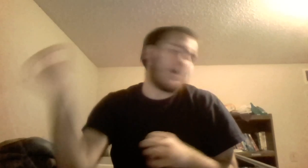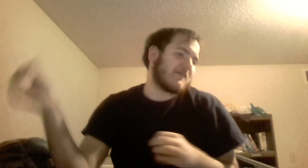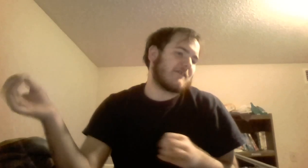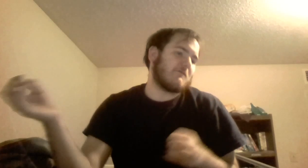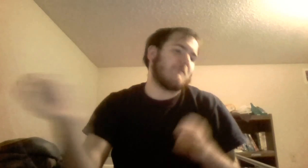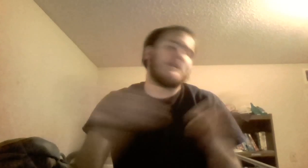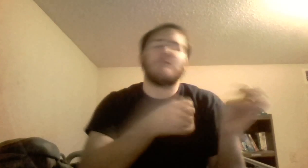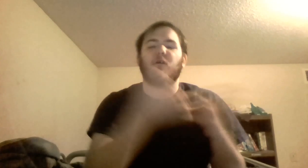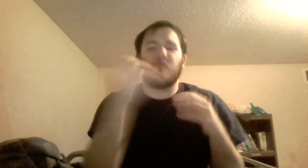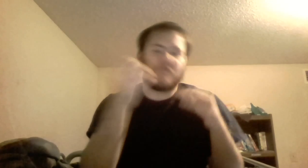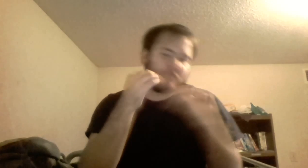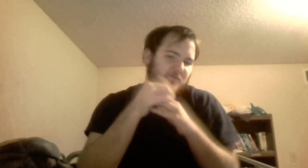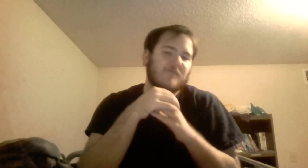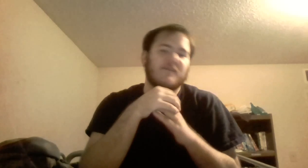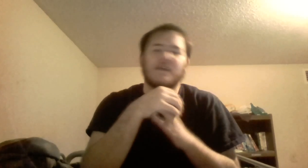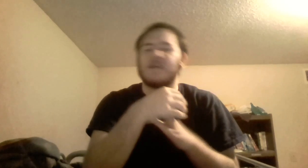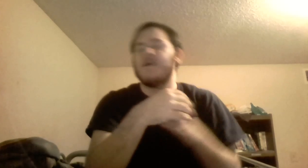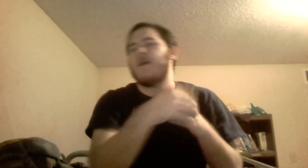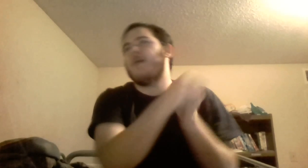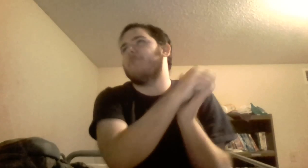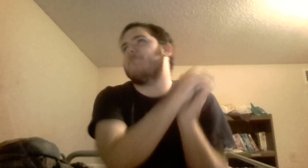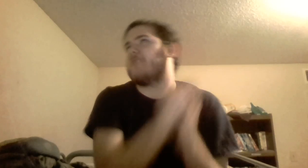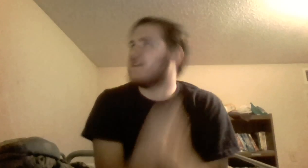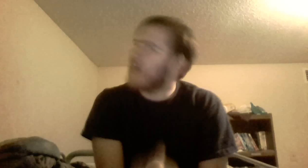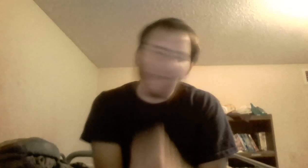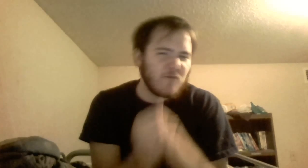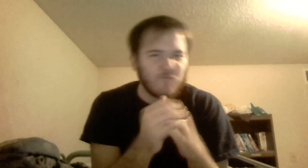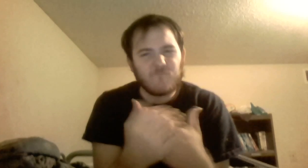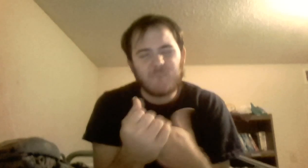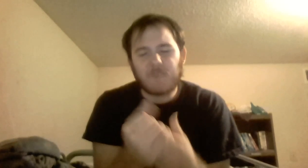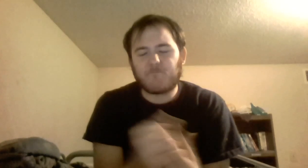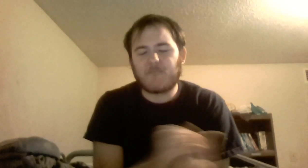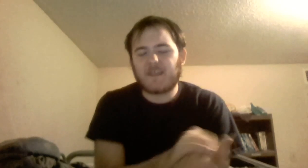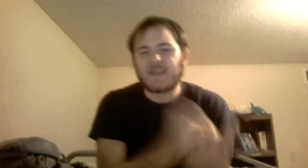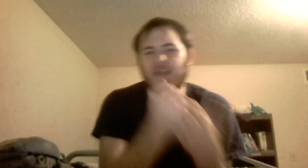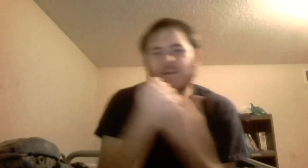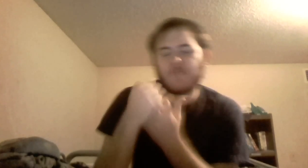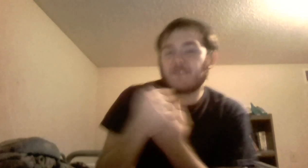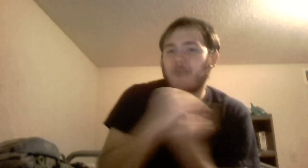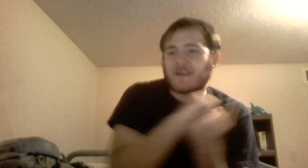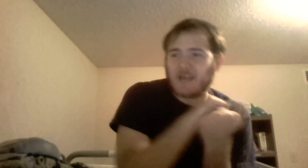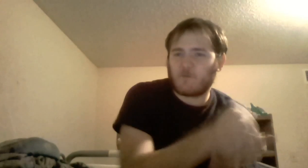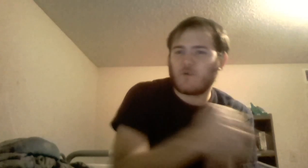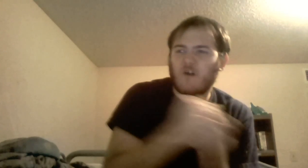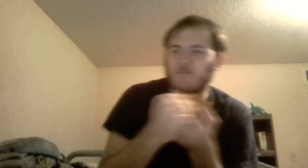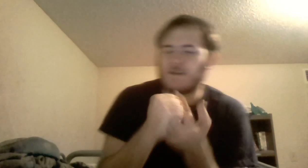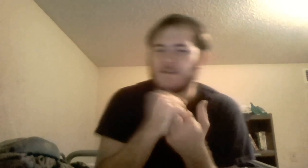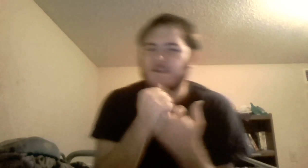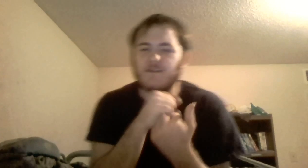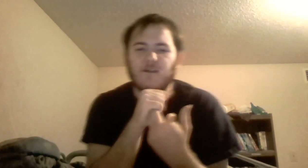apologize to him, and they both do the thing. And how do they, then, again, they back on how they pull off, because they kind of,